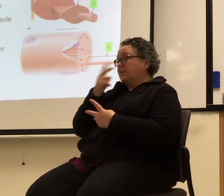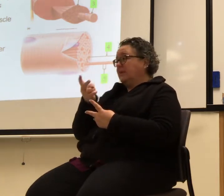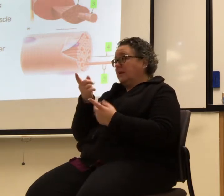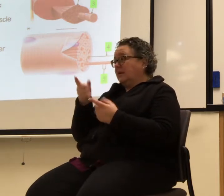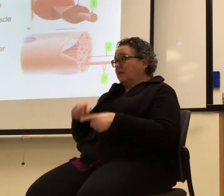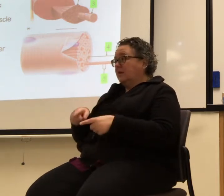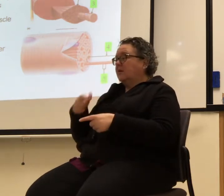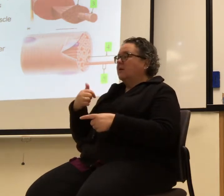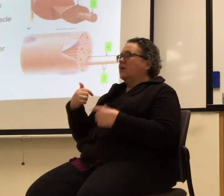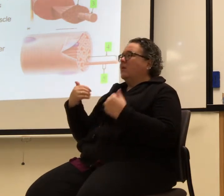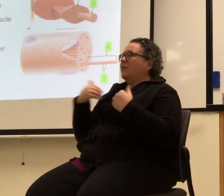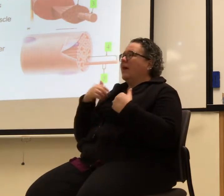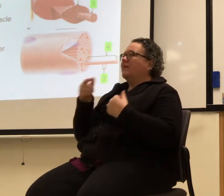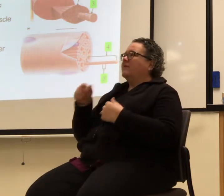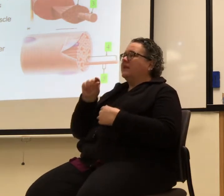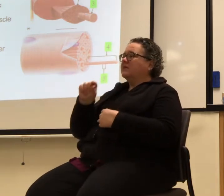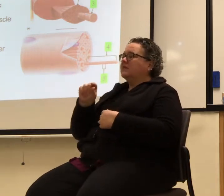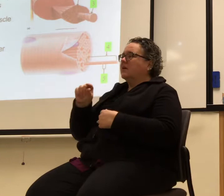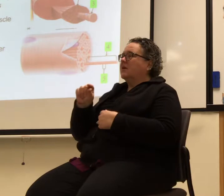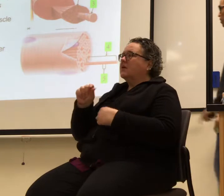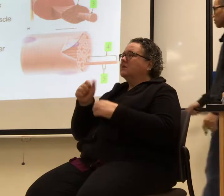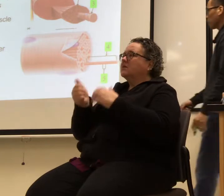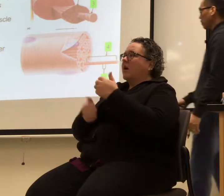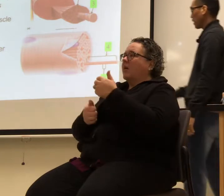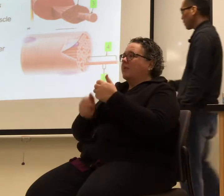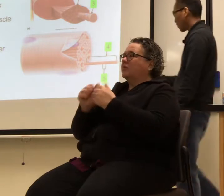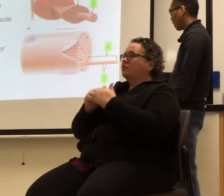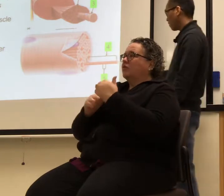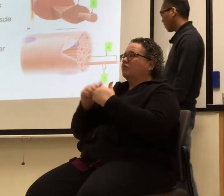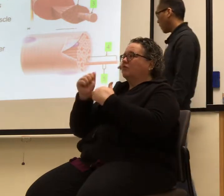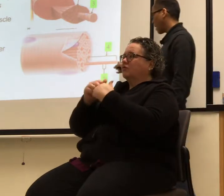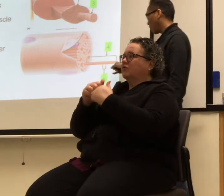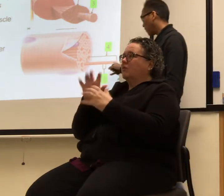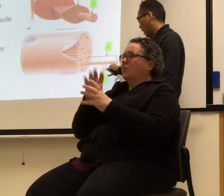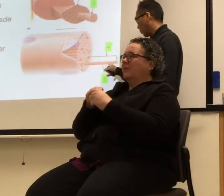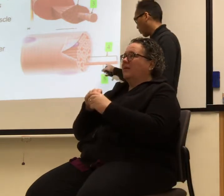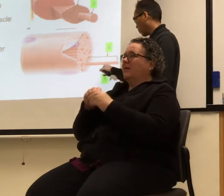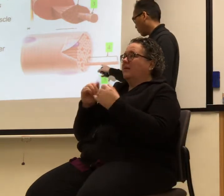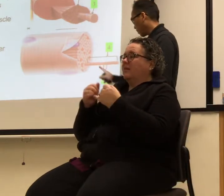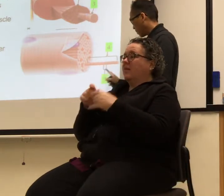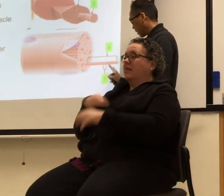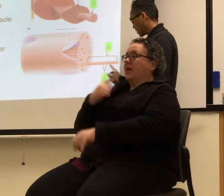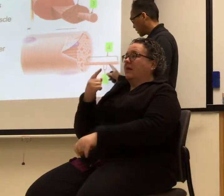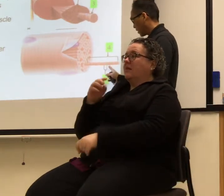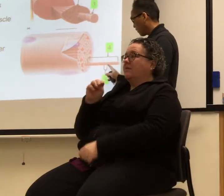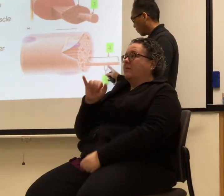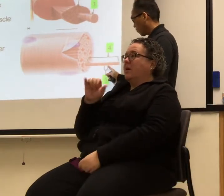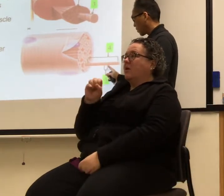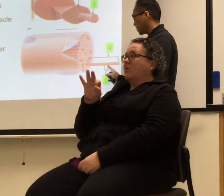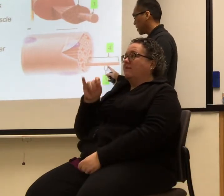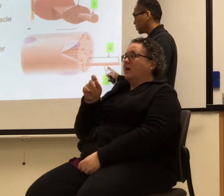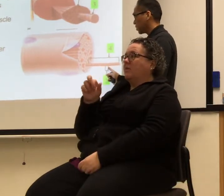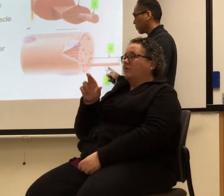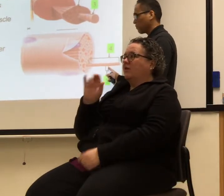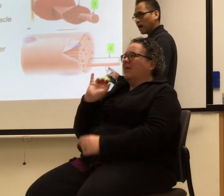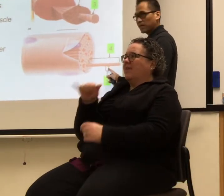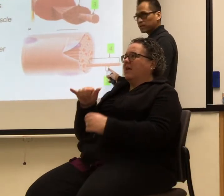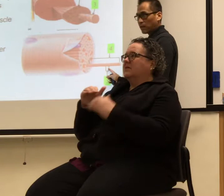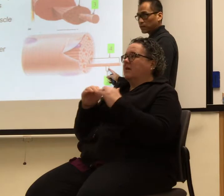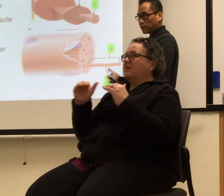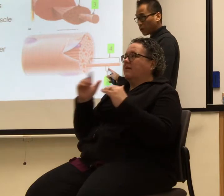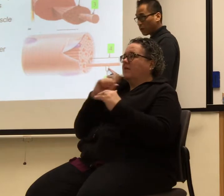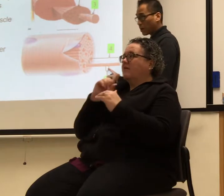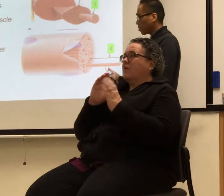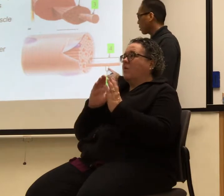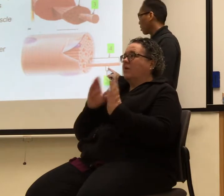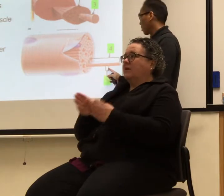is that there's these little substructures within the length of a myofibril. That's level of organization number 5. It's